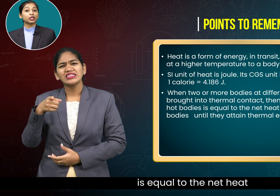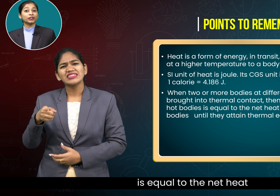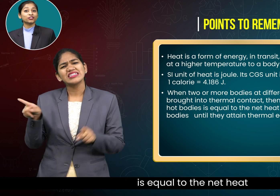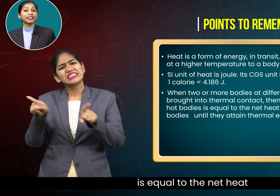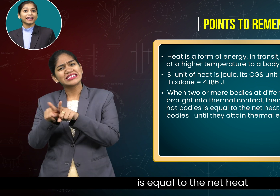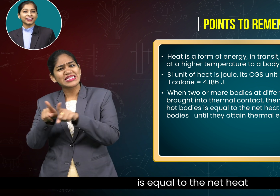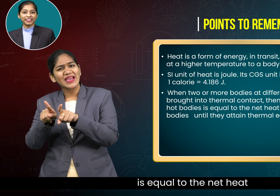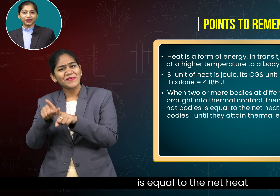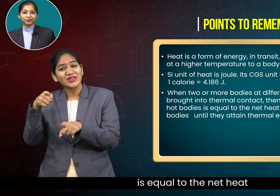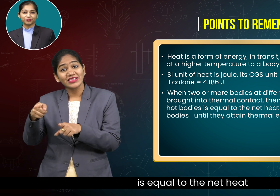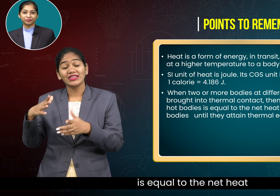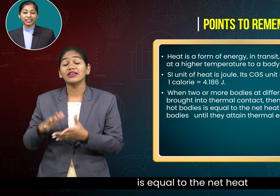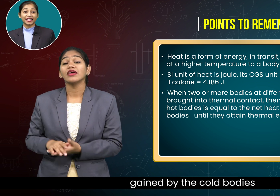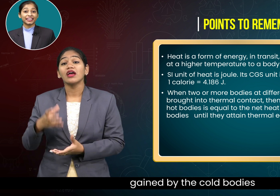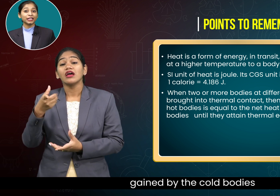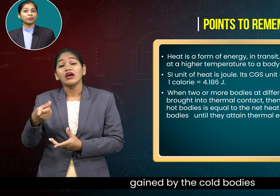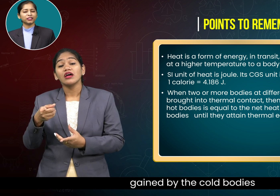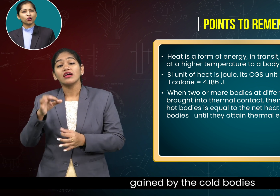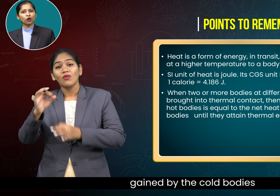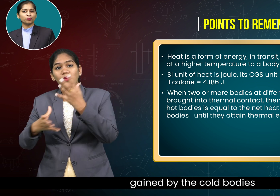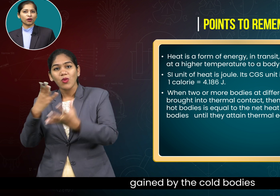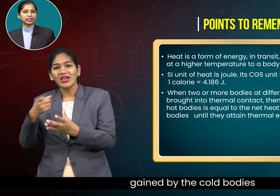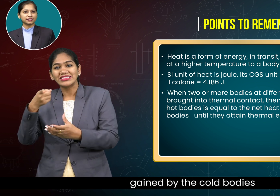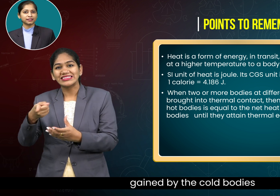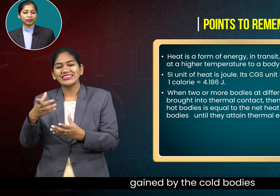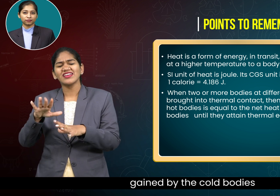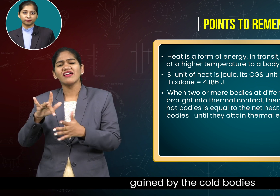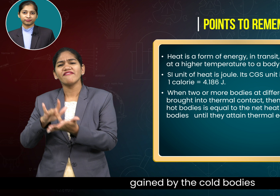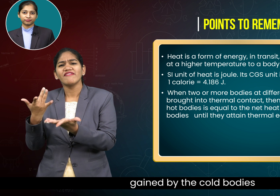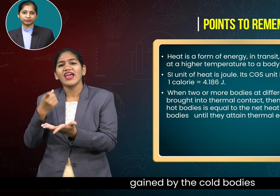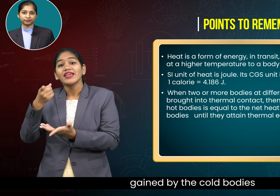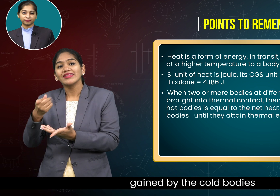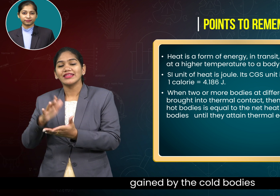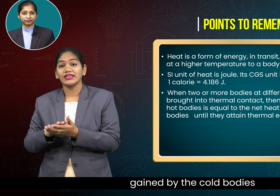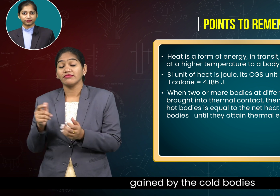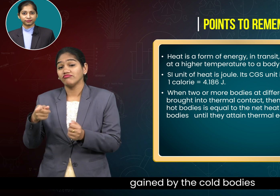is equal to the net heat gained by the cold bodies